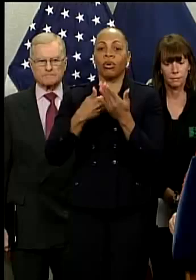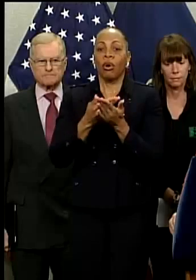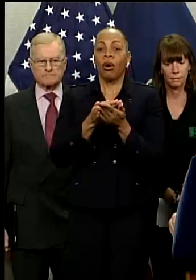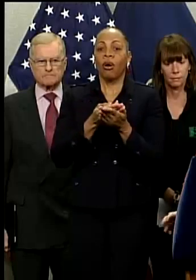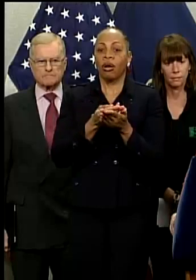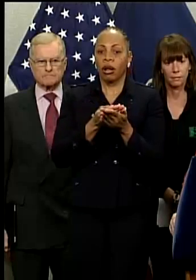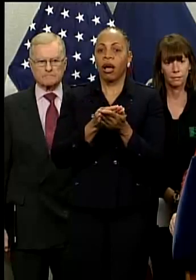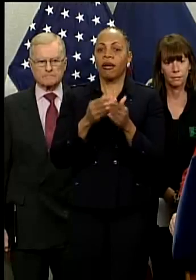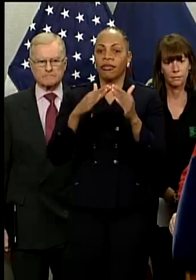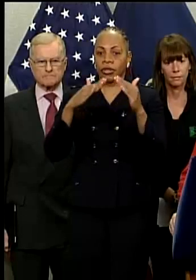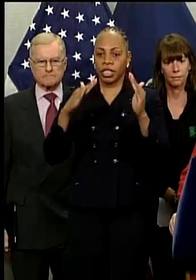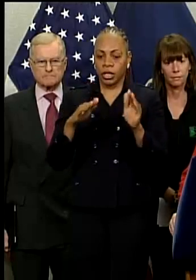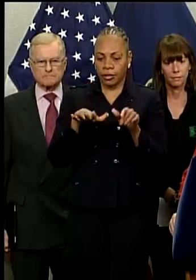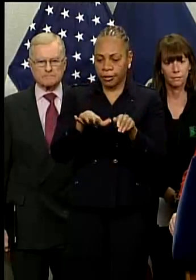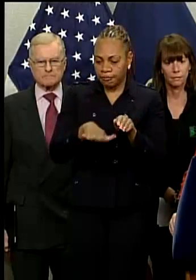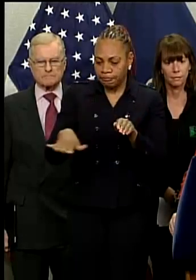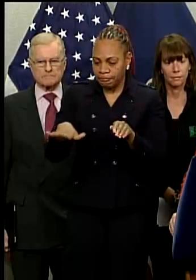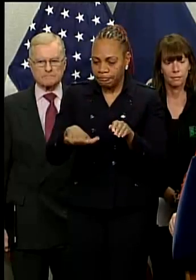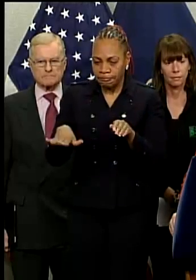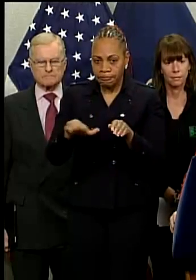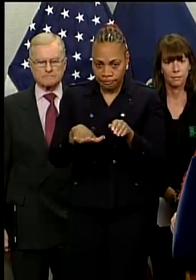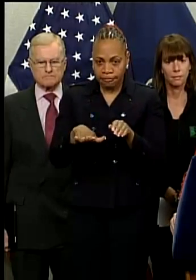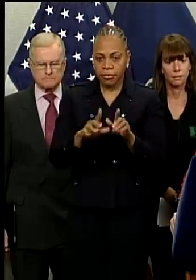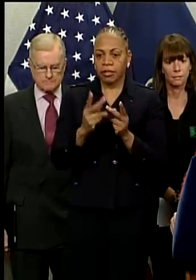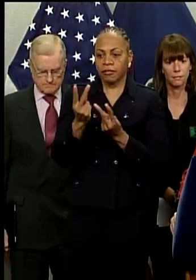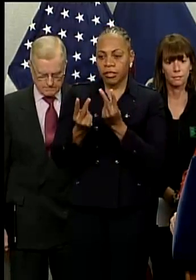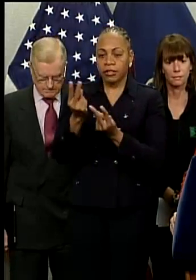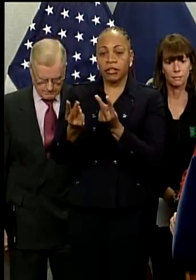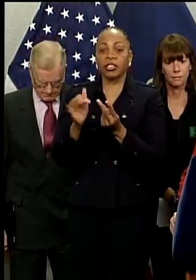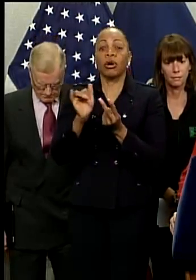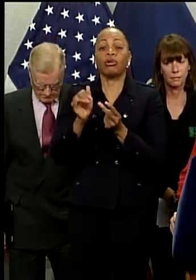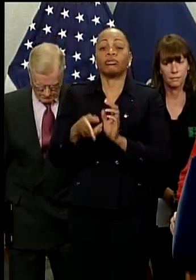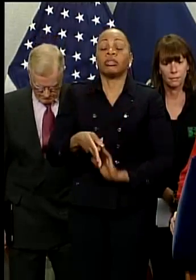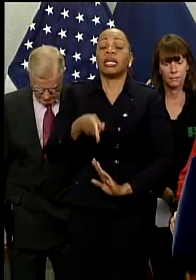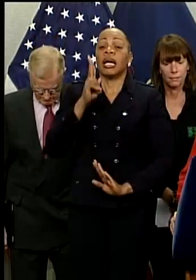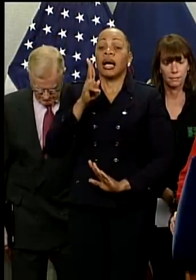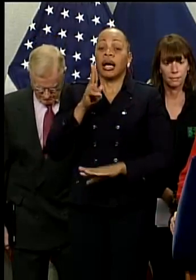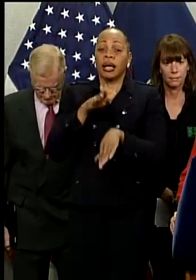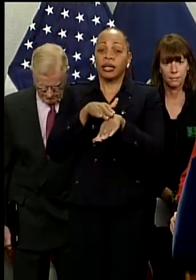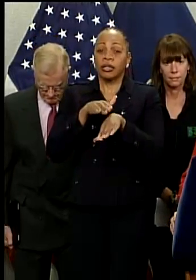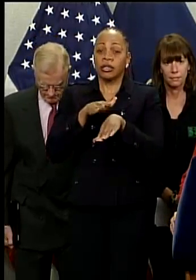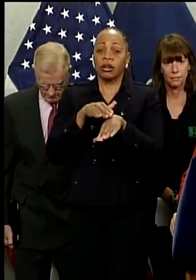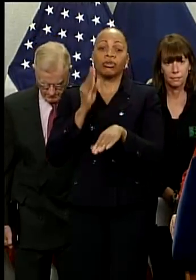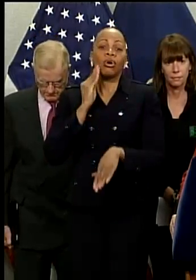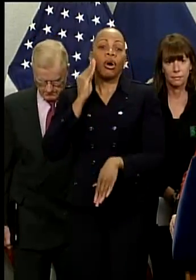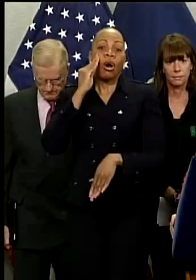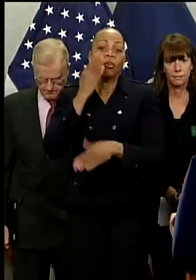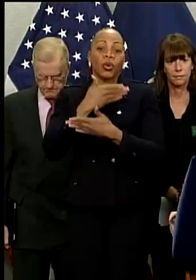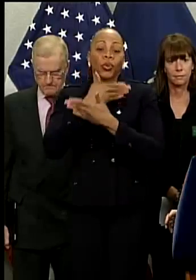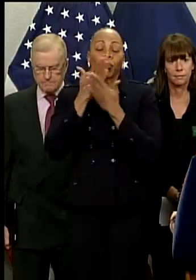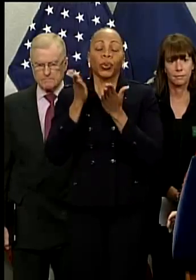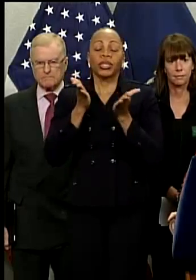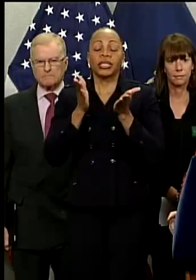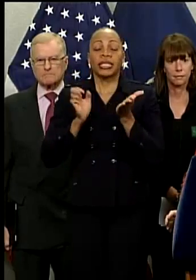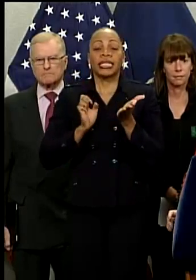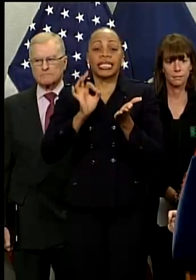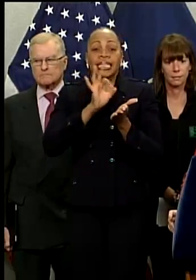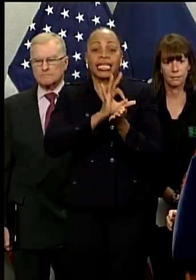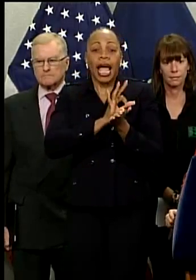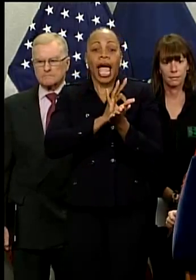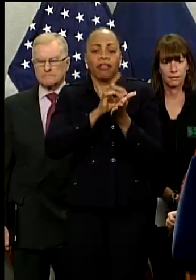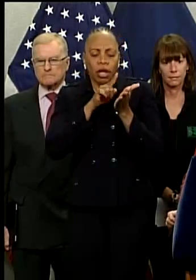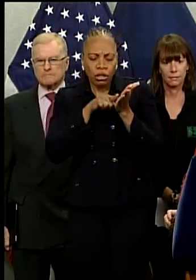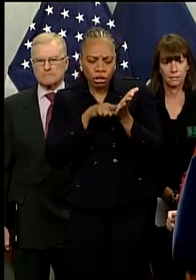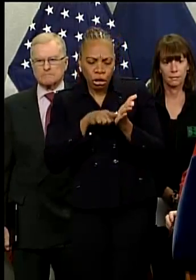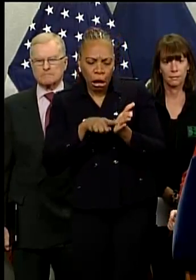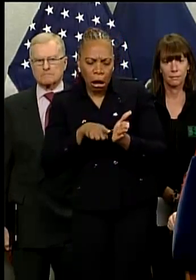true tonight as well. And during this high alert period, Homeless Services staff will check on vulnerable clients every 2